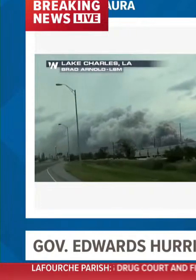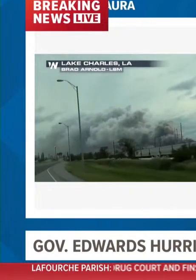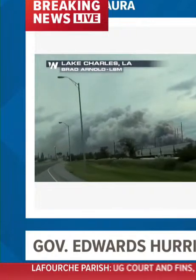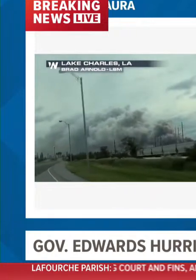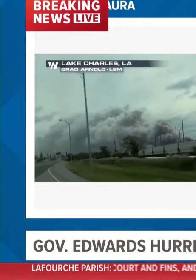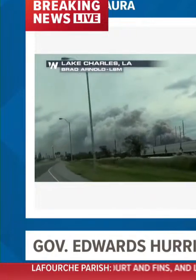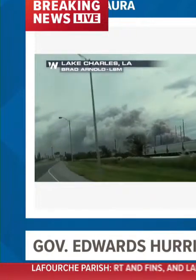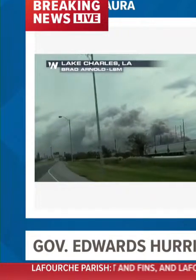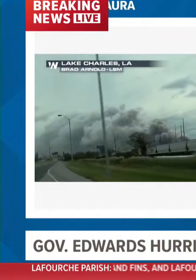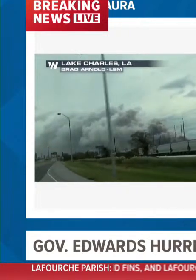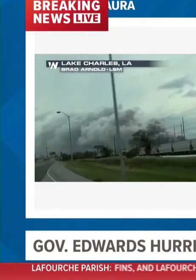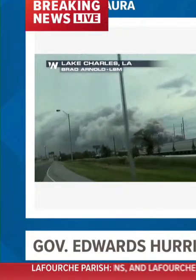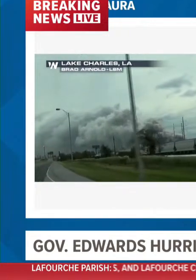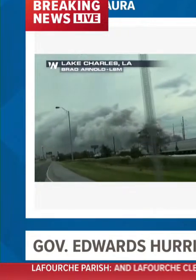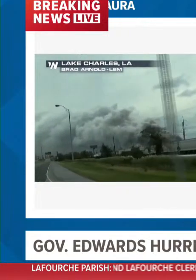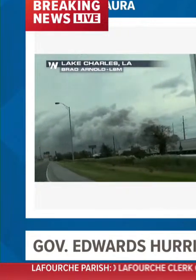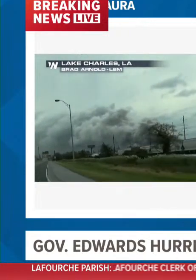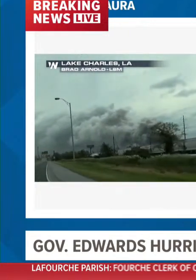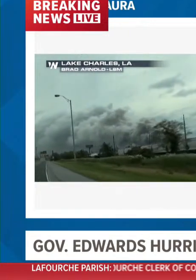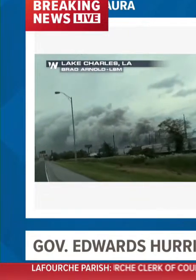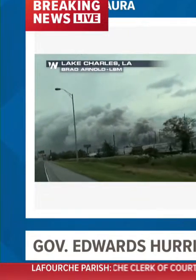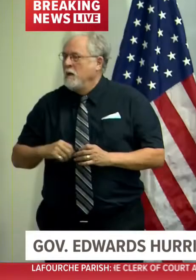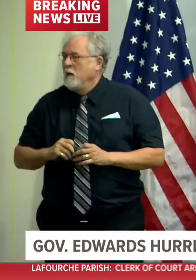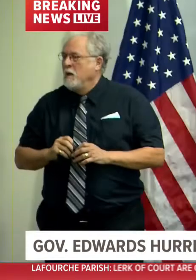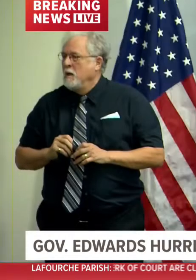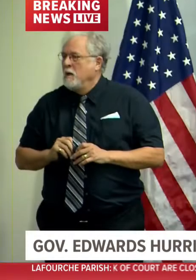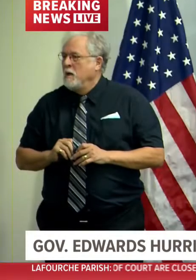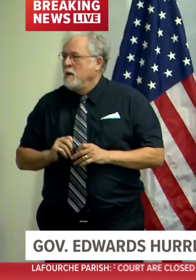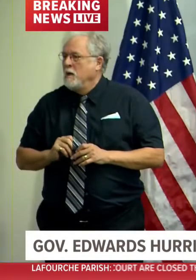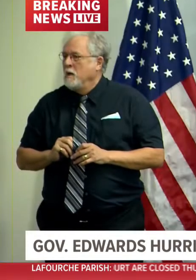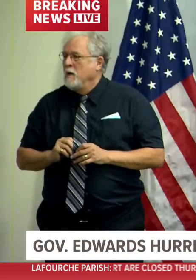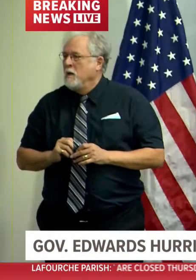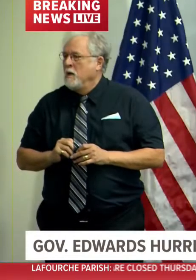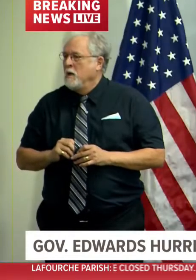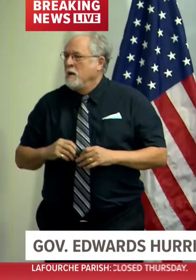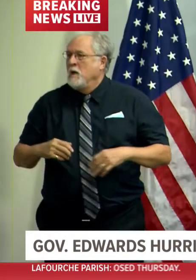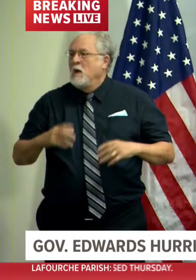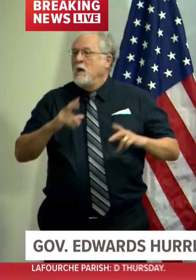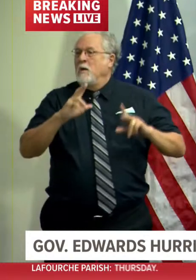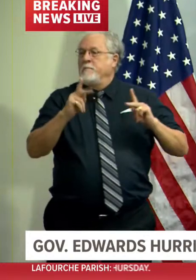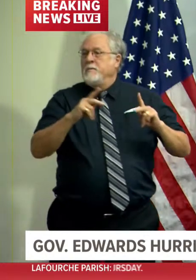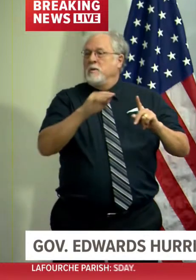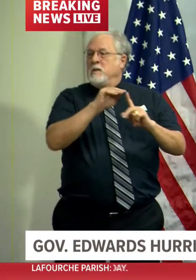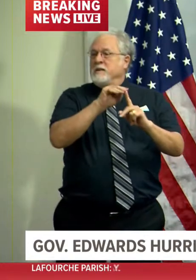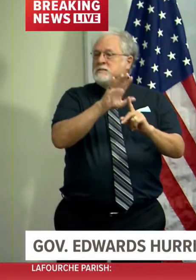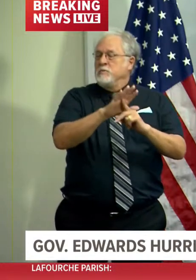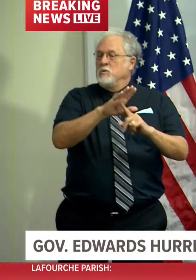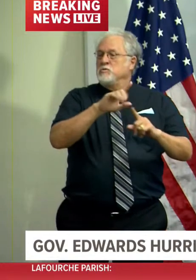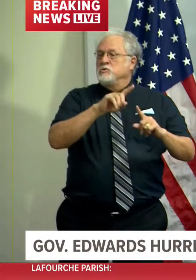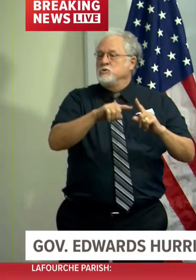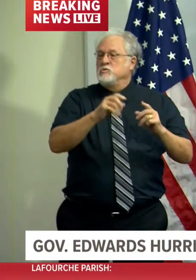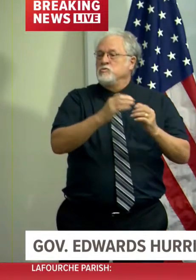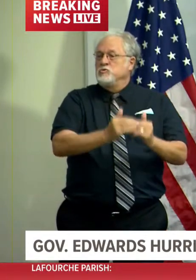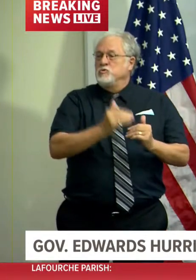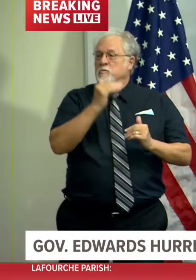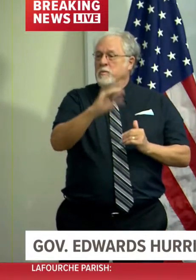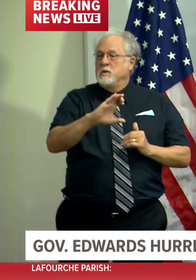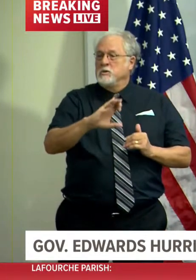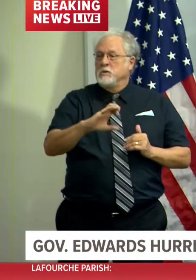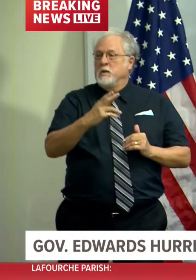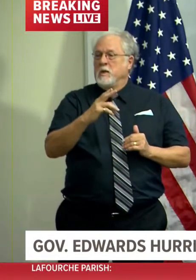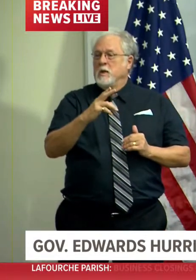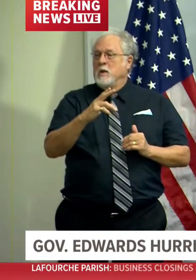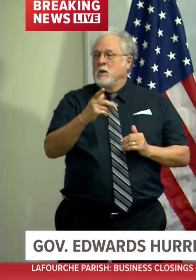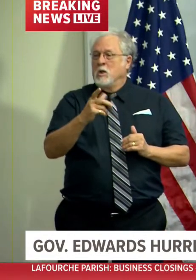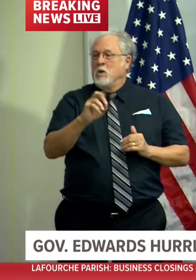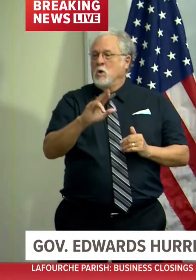What symptoms would individuals who may have been exposed to an unhealthy amount of chlorine be looking for, and has anybody reported